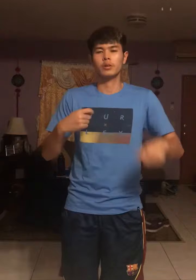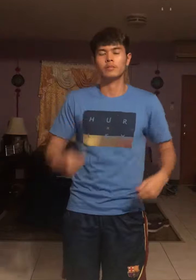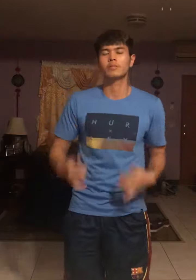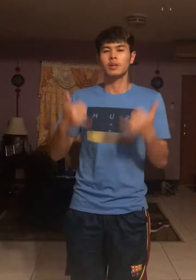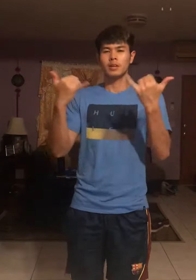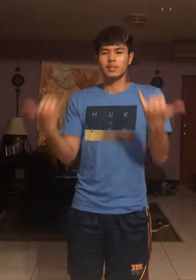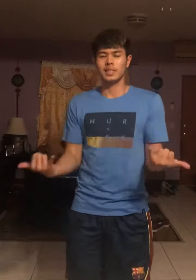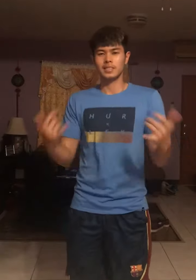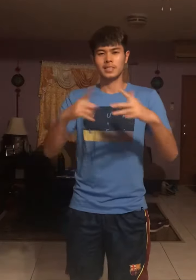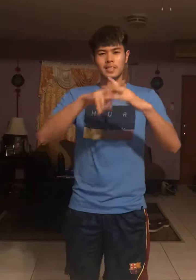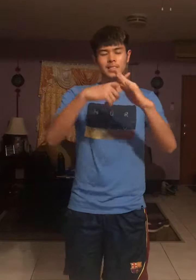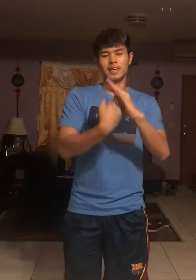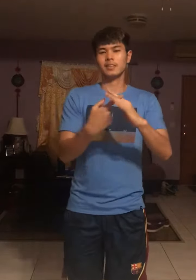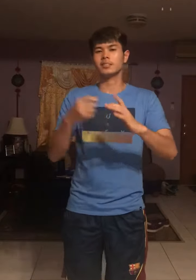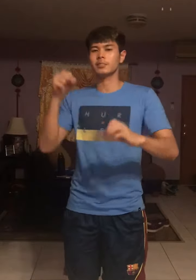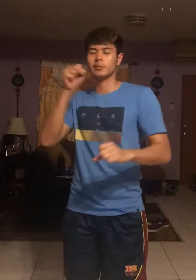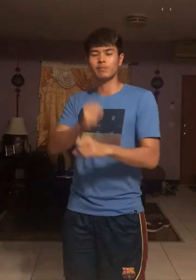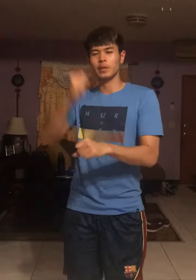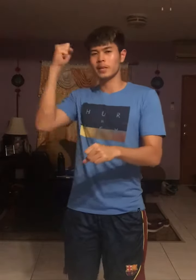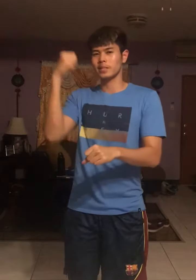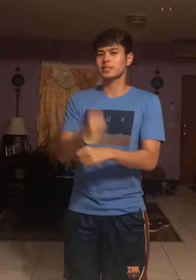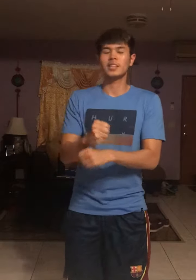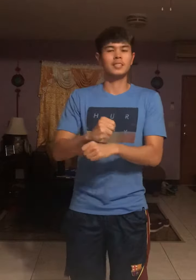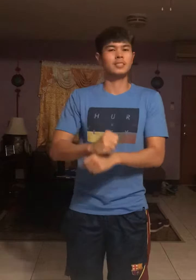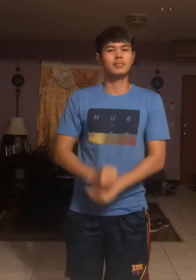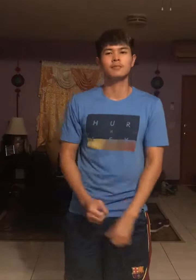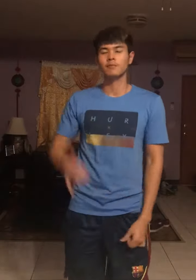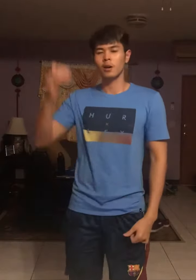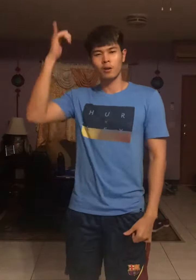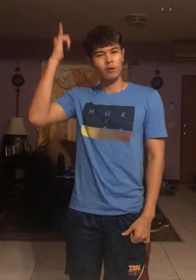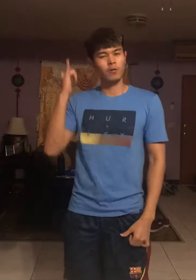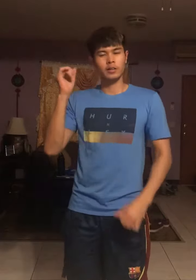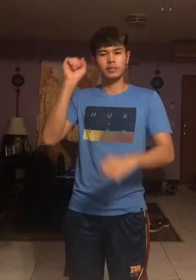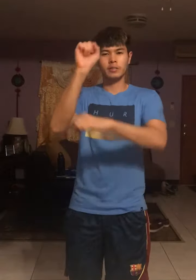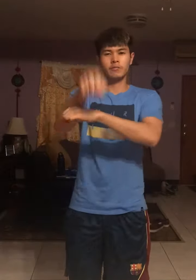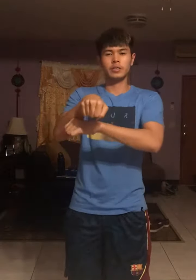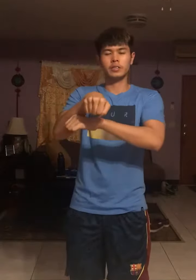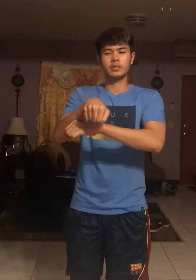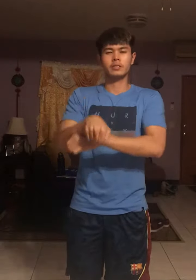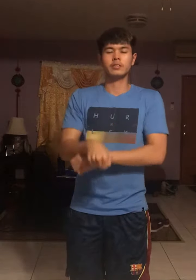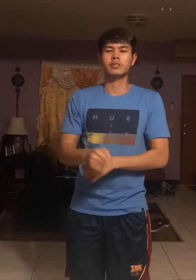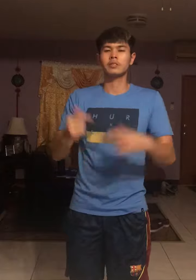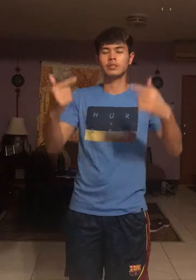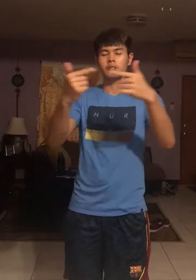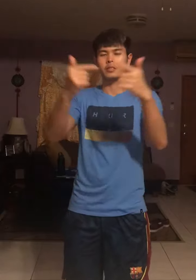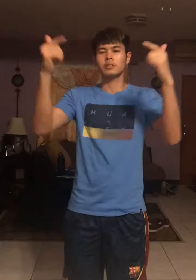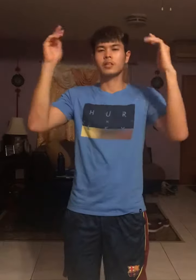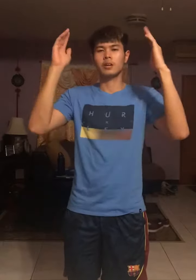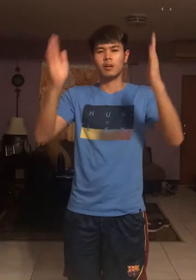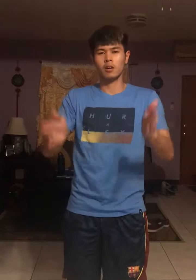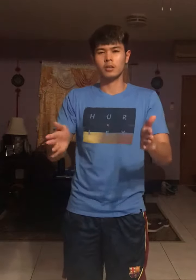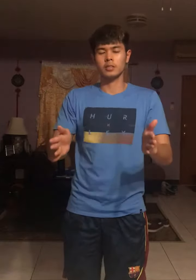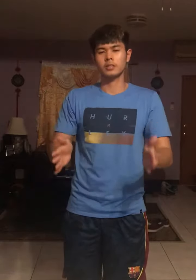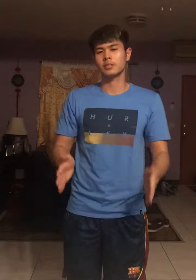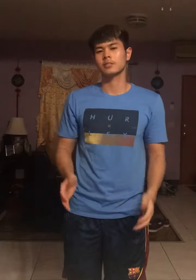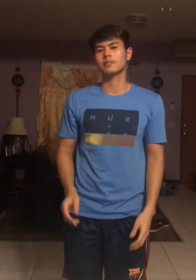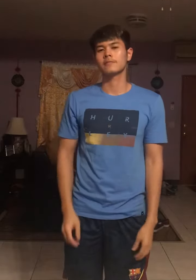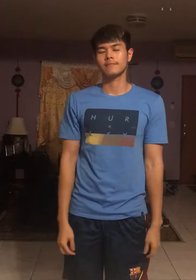Let's get down to business to defeat the Huns